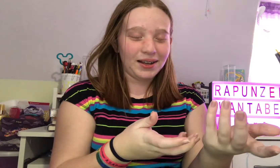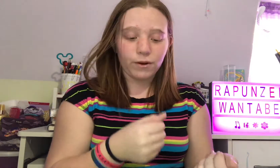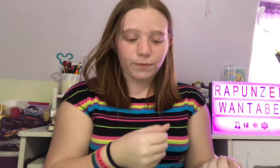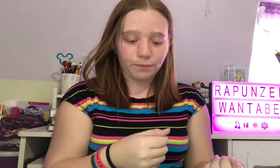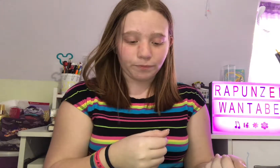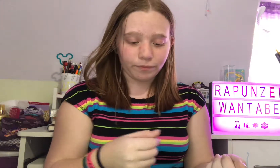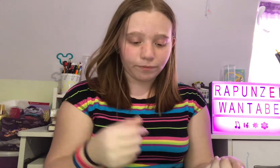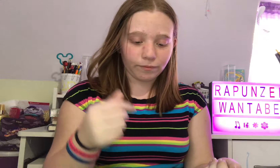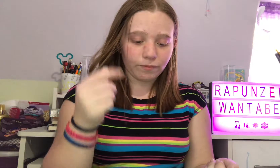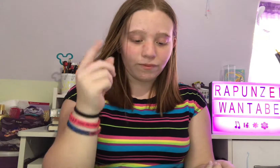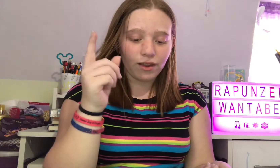or